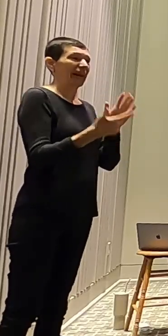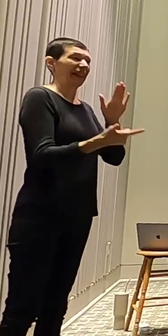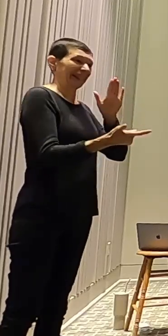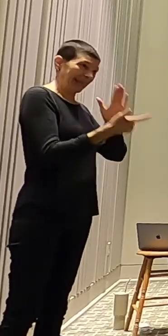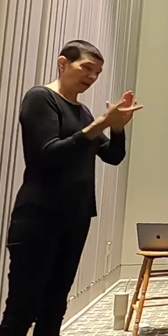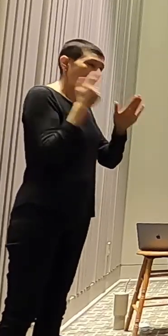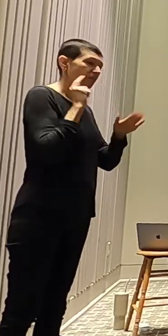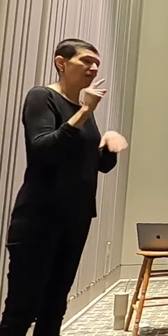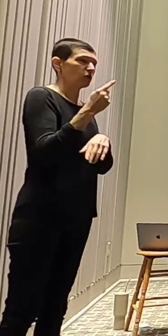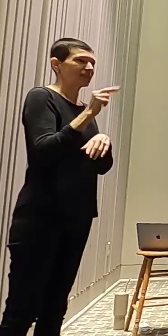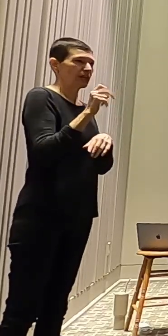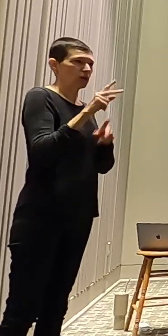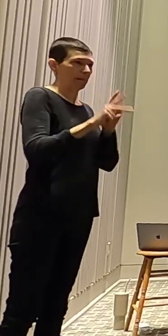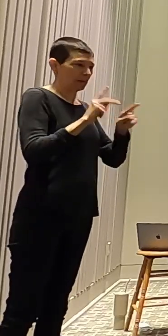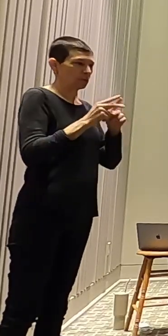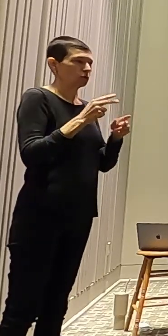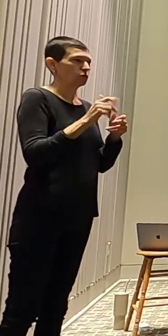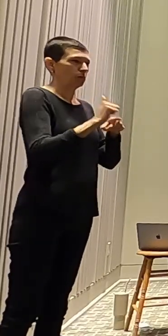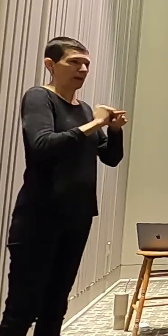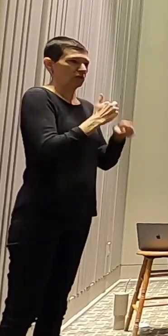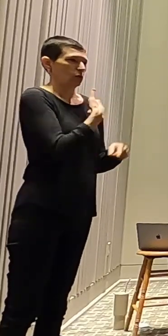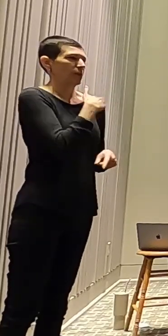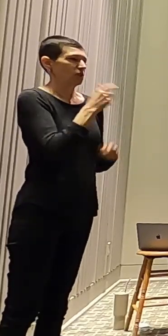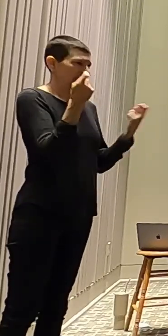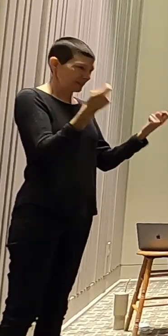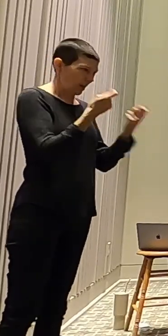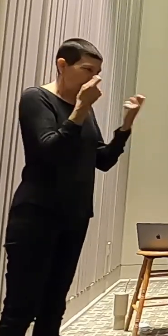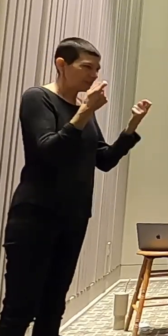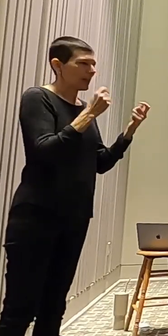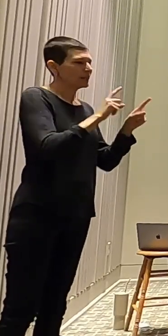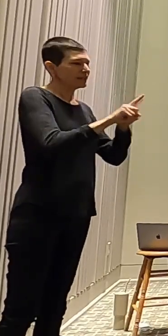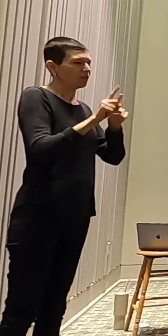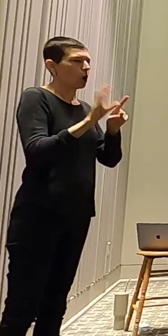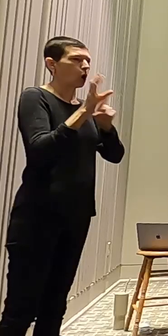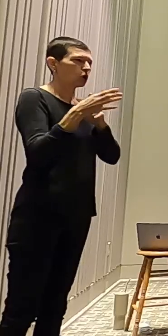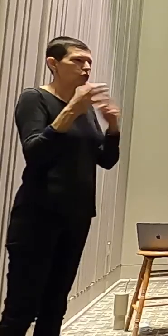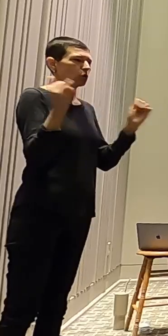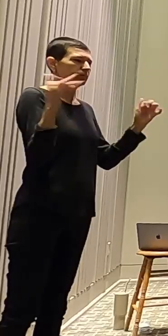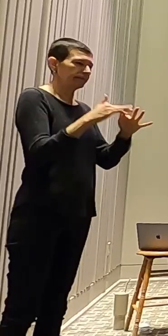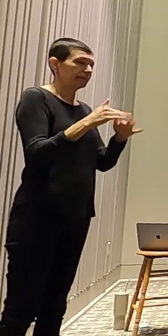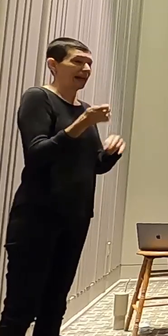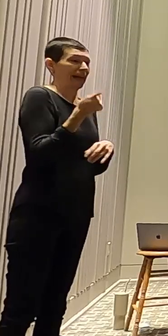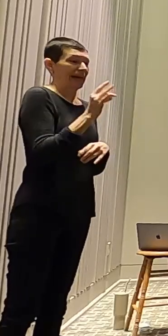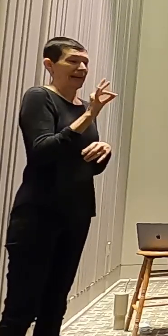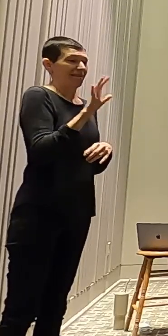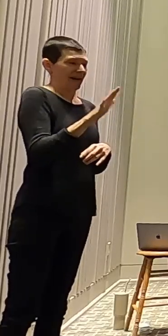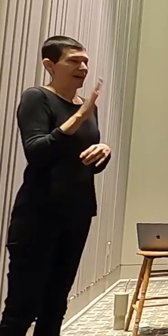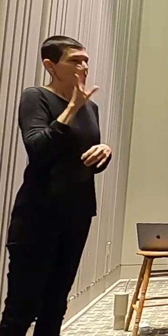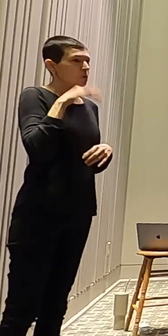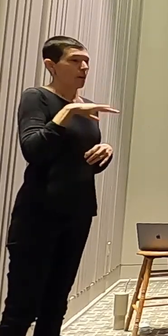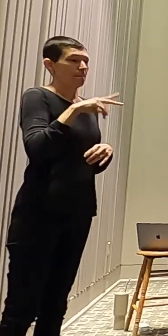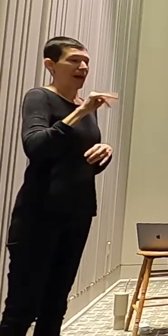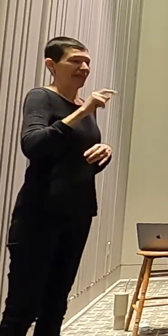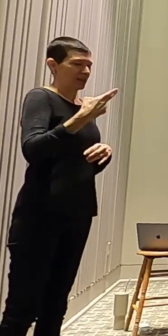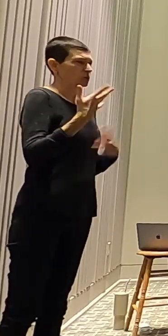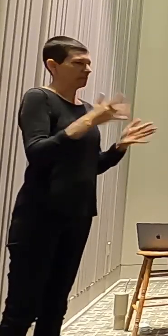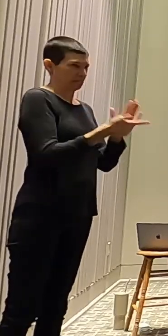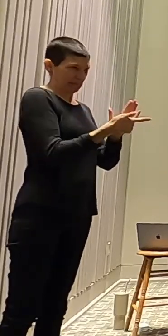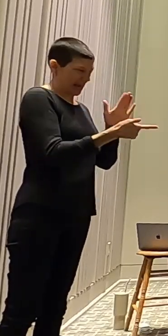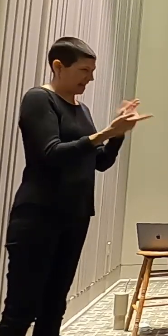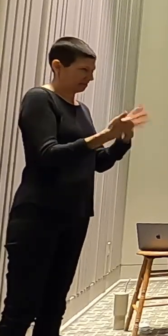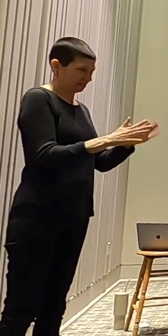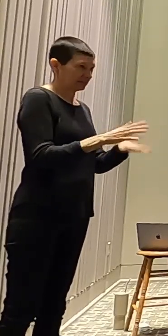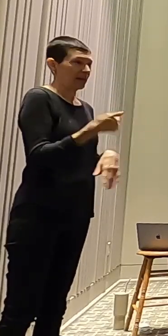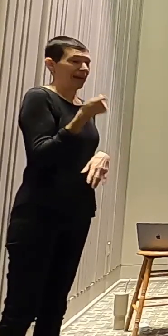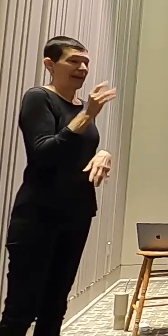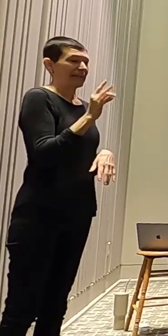Nation peoples to practice religious ceremonies and various cultural gatherings. In 1885, as we know, the potlatch was banned. And